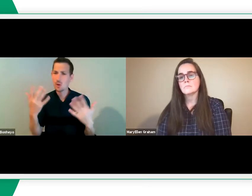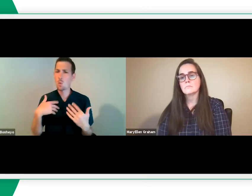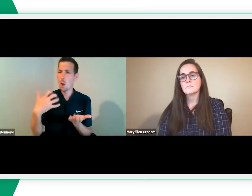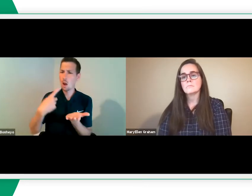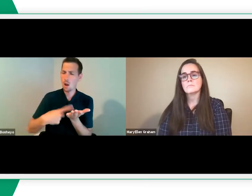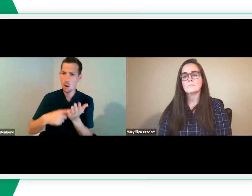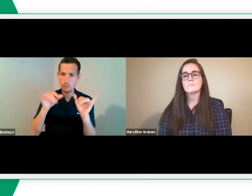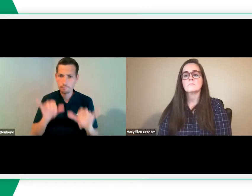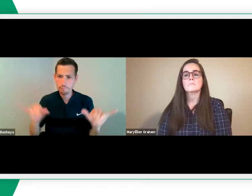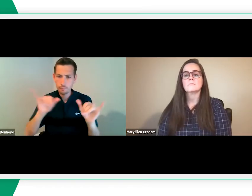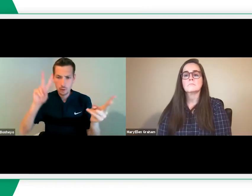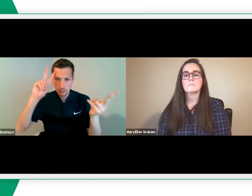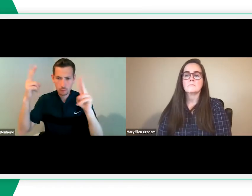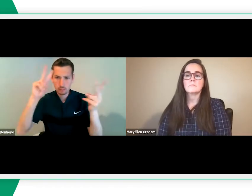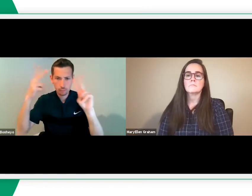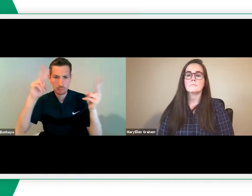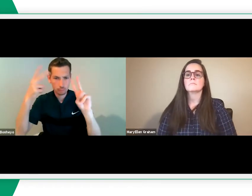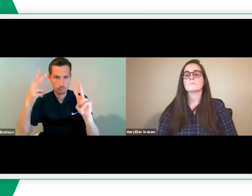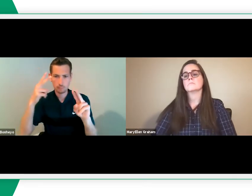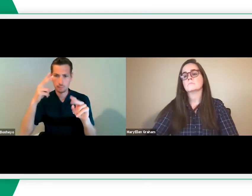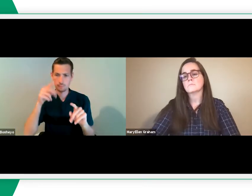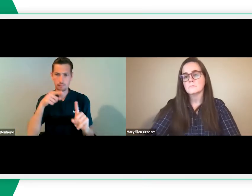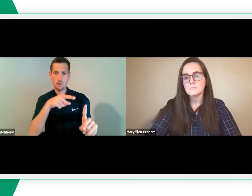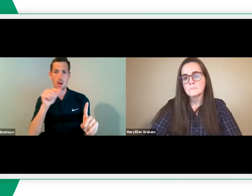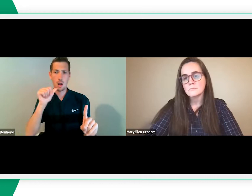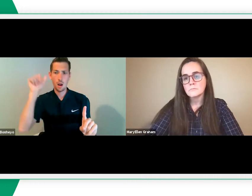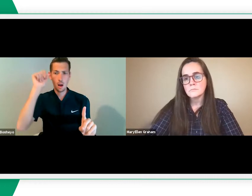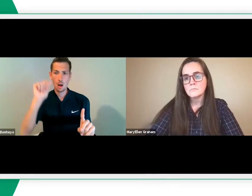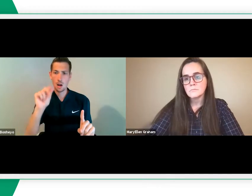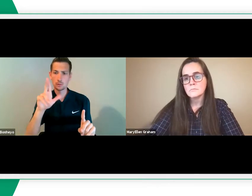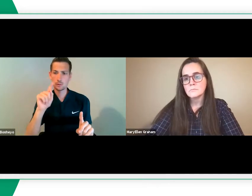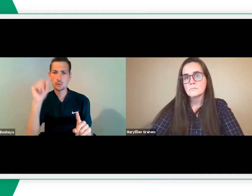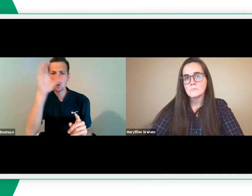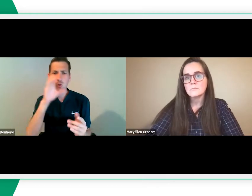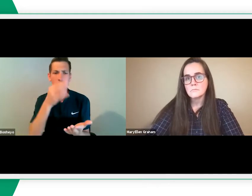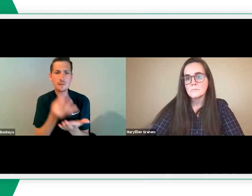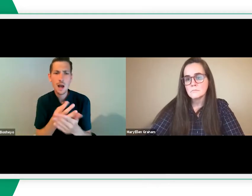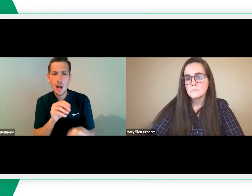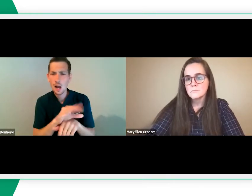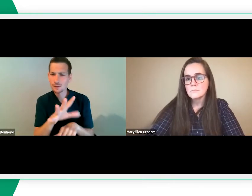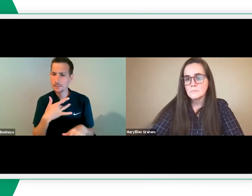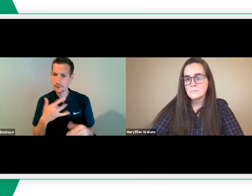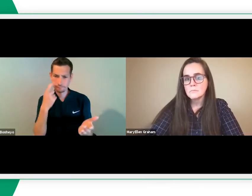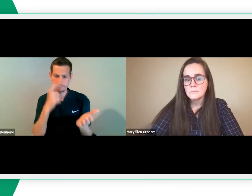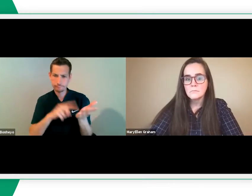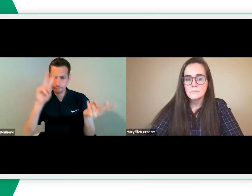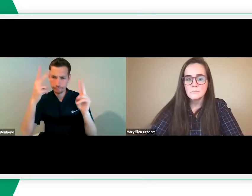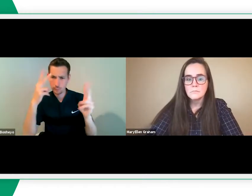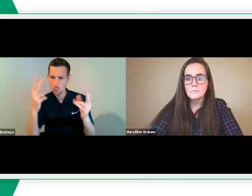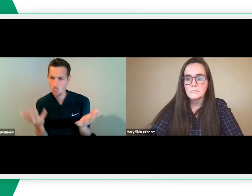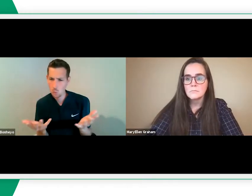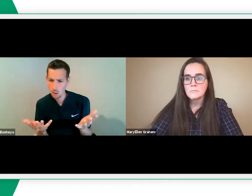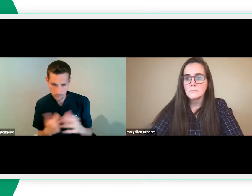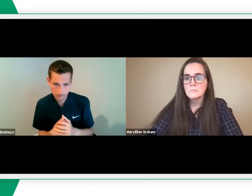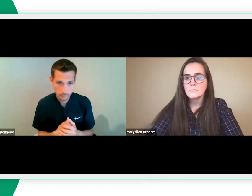it should be interesting for today. We also wanted to talk about any misconceptions. We're discussing common misconceptions among adults seeking